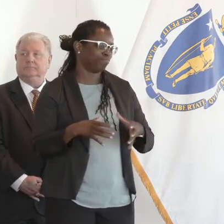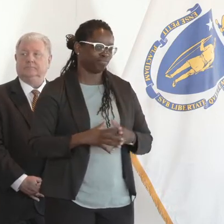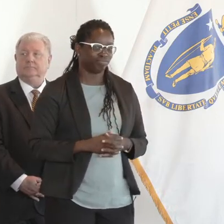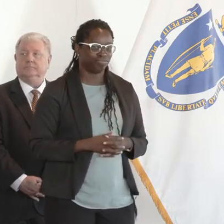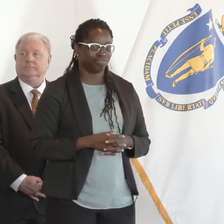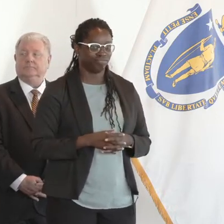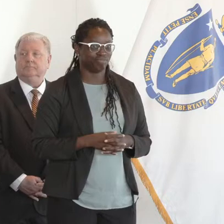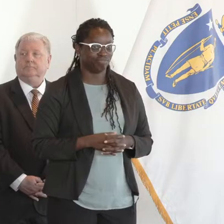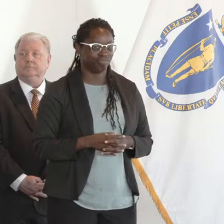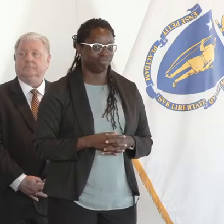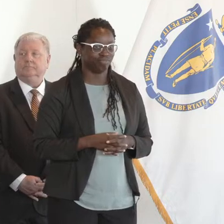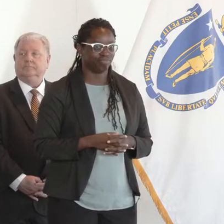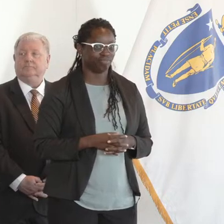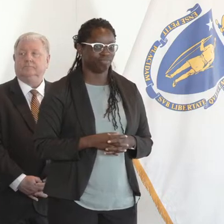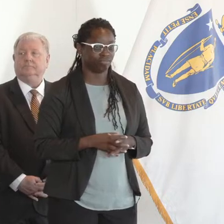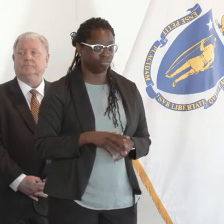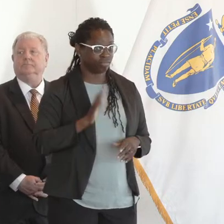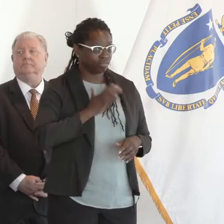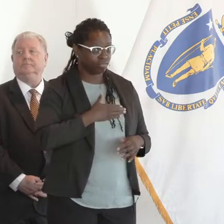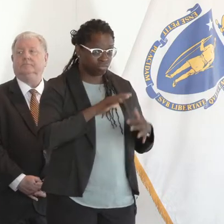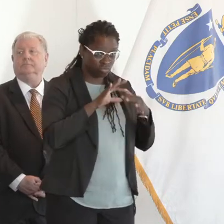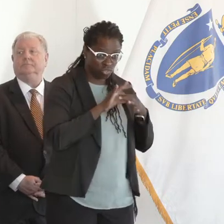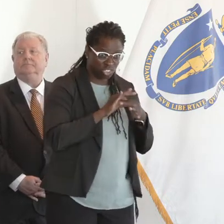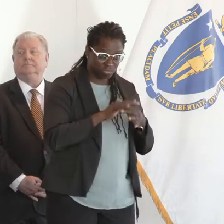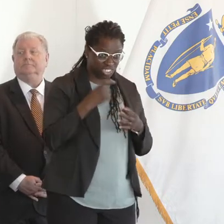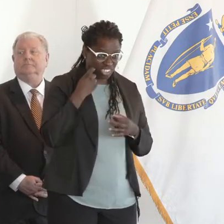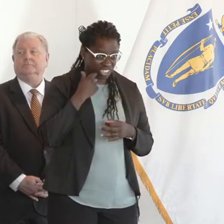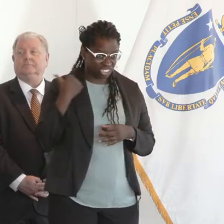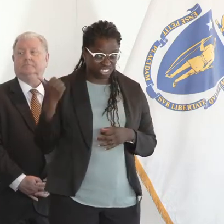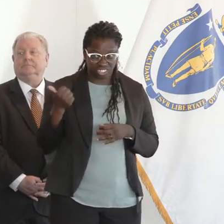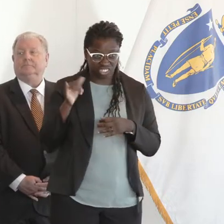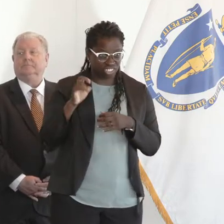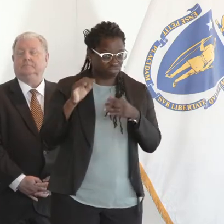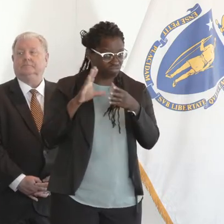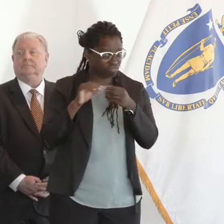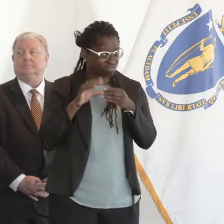like Jim's, goes a bit further than just this table.